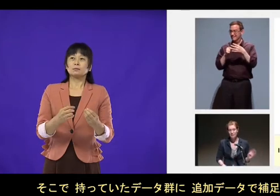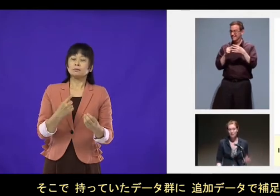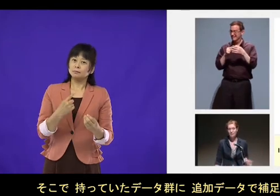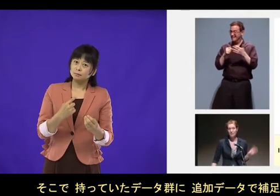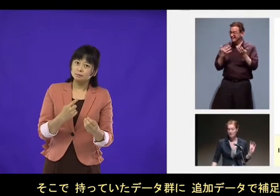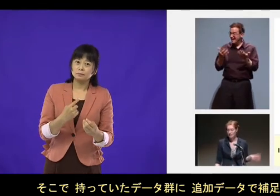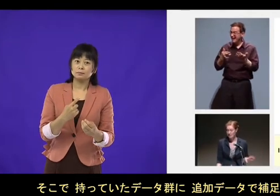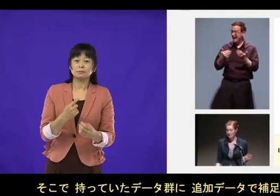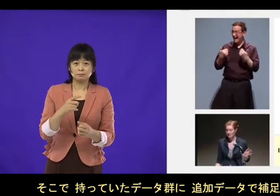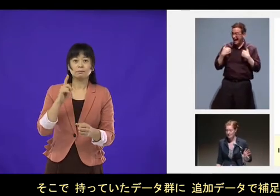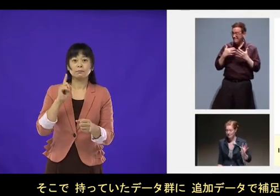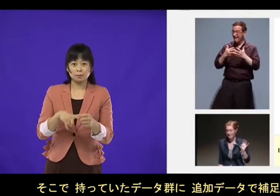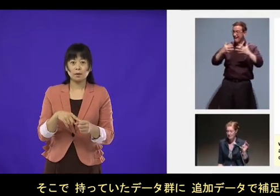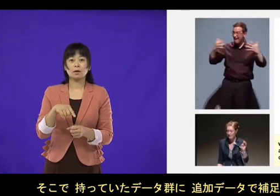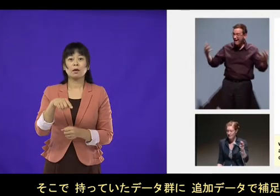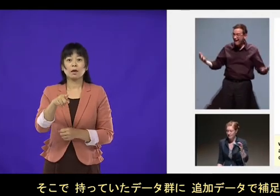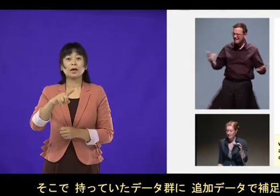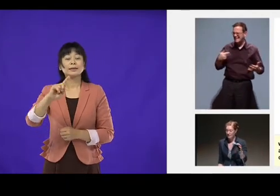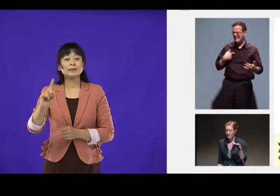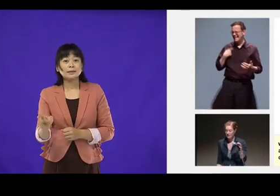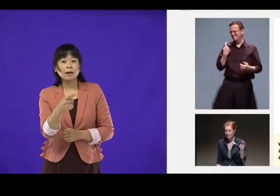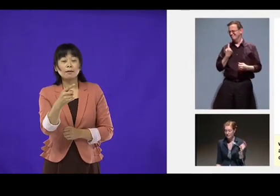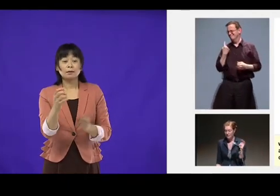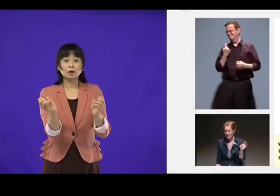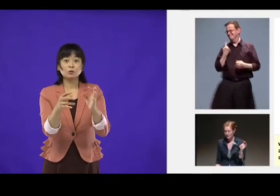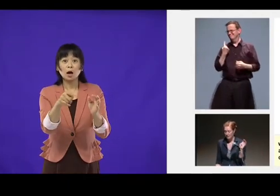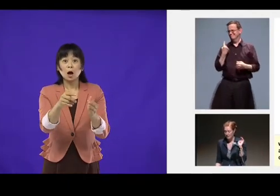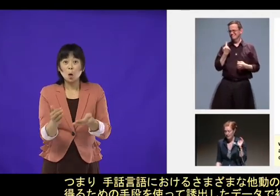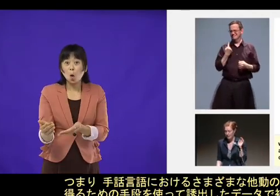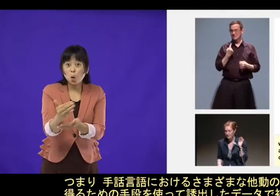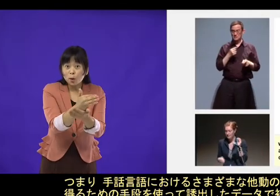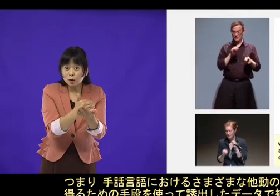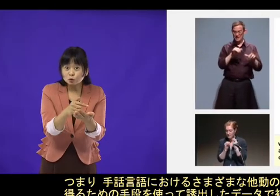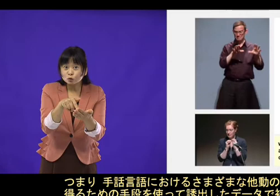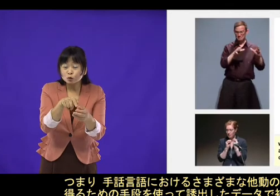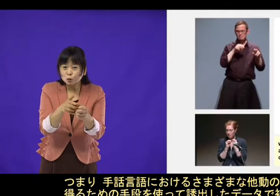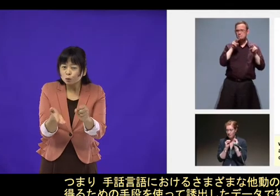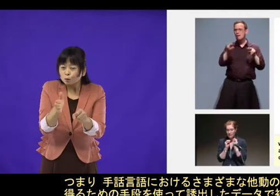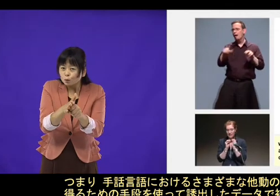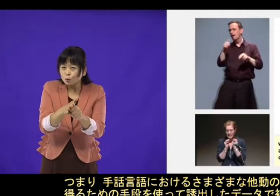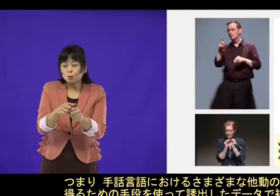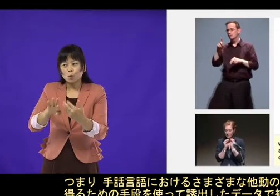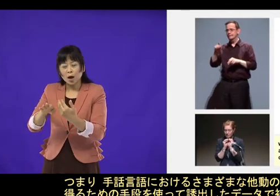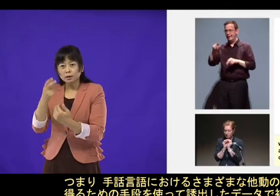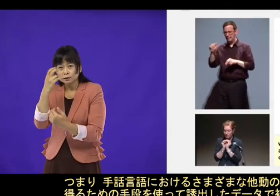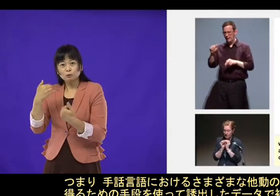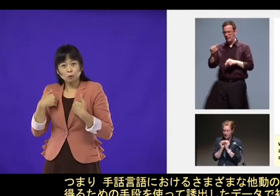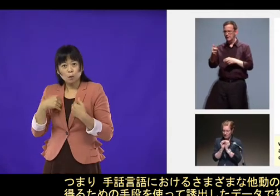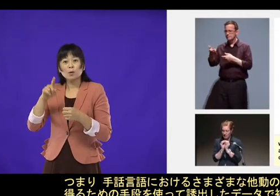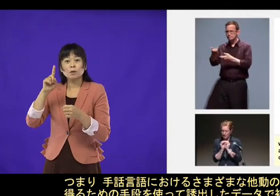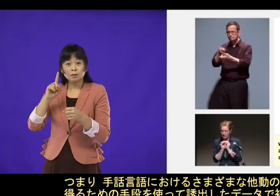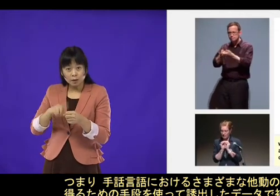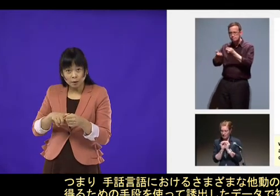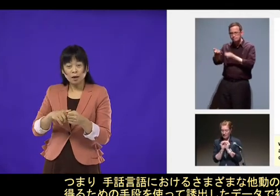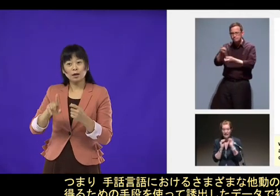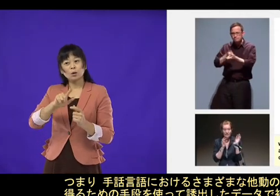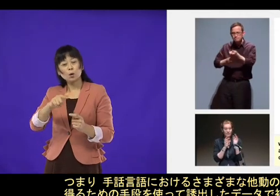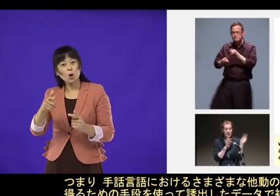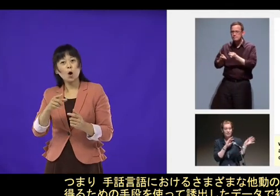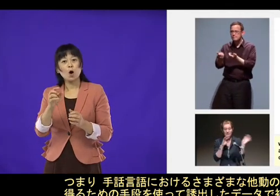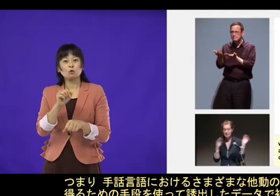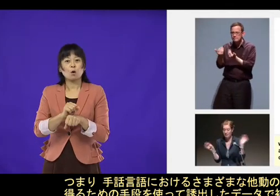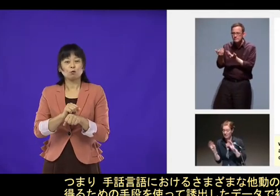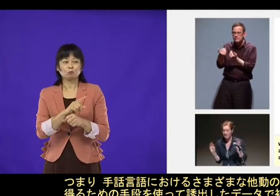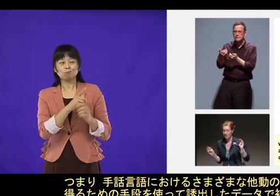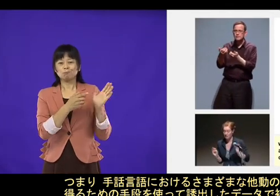to supplement my spontaneous data set with additional data, elicited with tools that aim to get